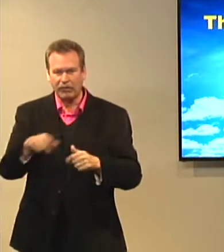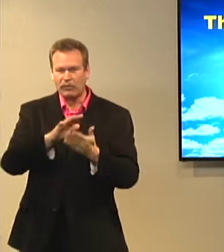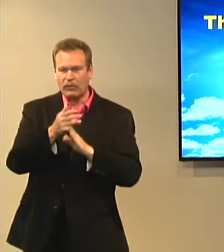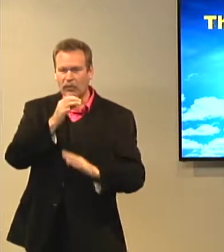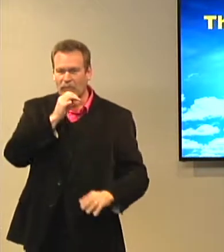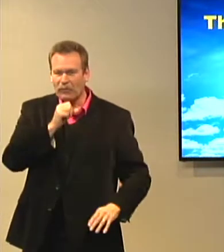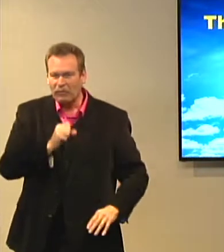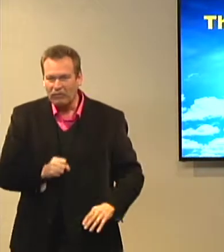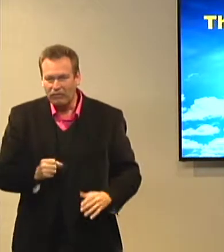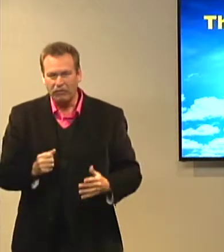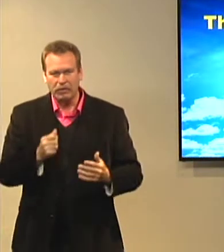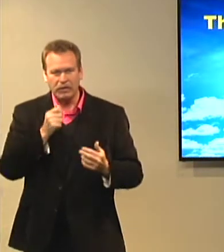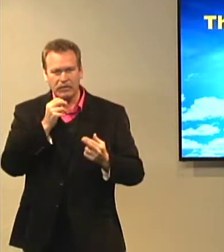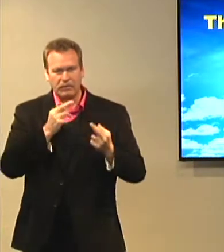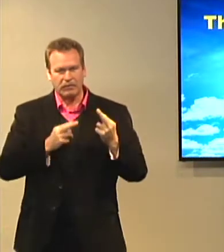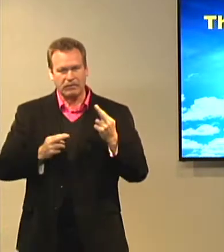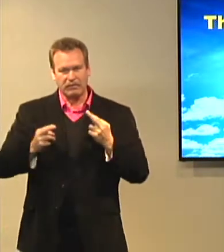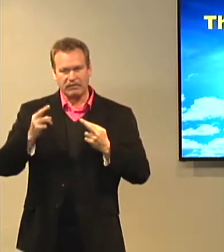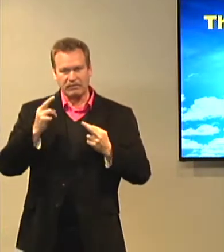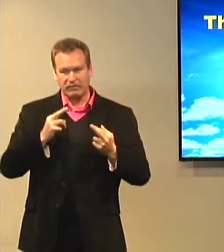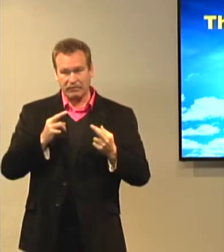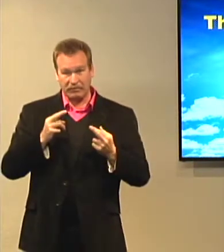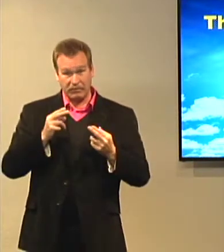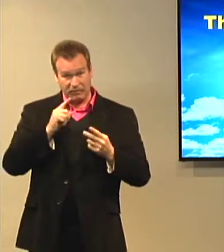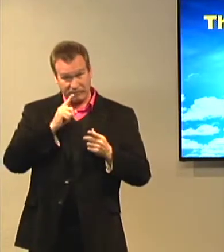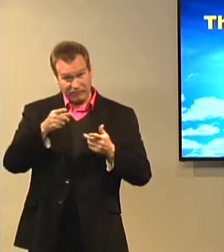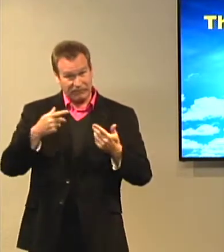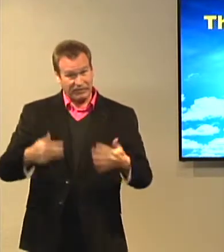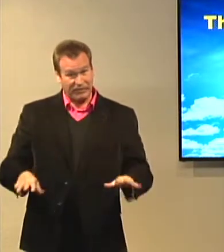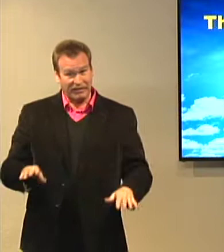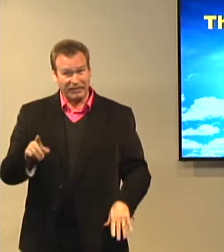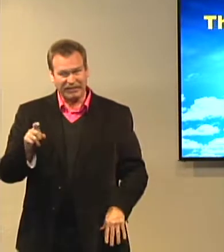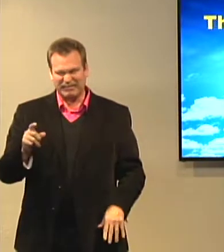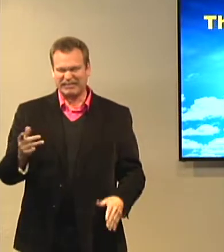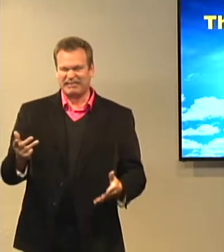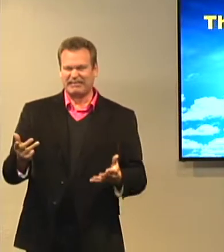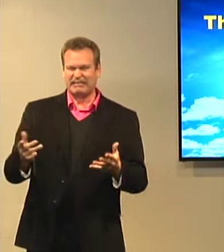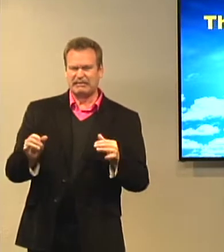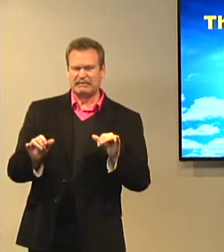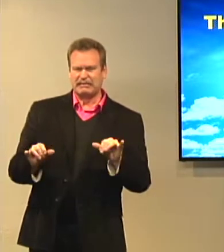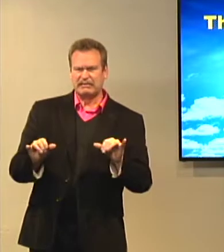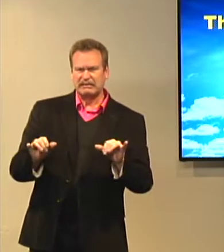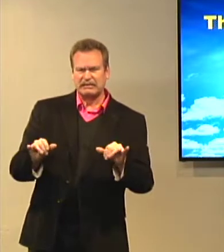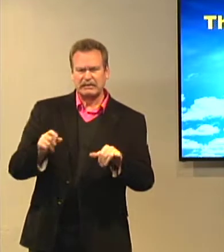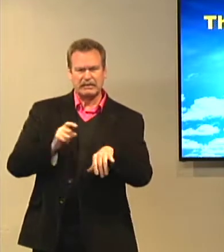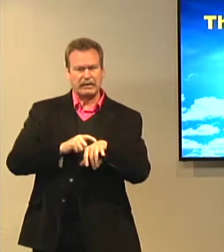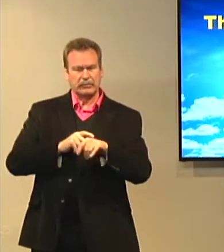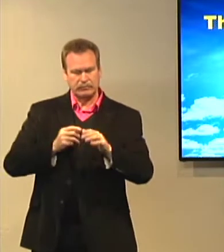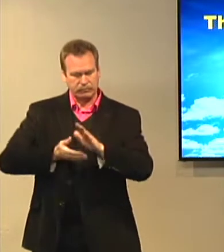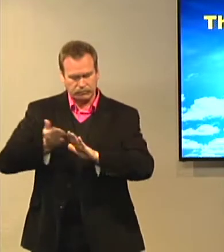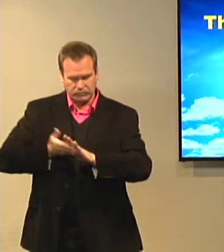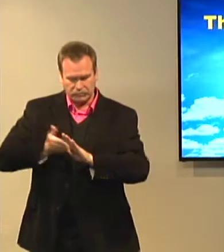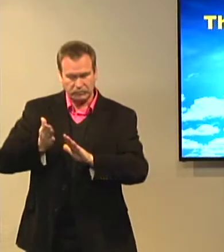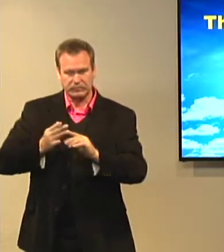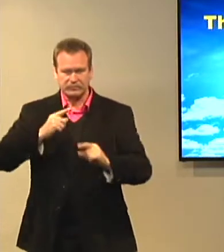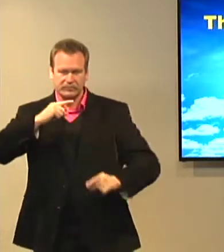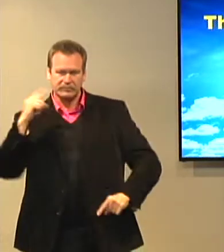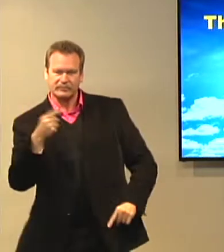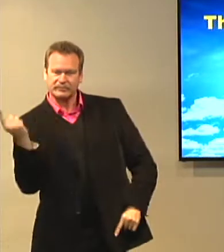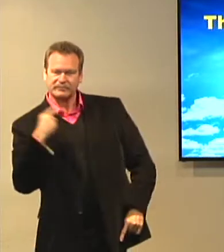you know, time flies, I become old, and I'm realizing, wow, my time for, you know, my days